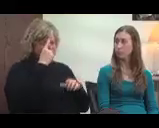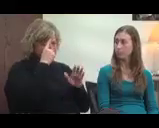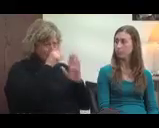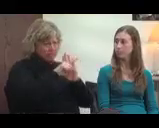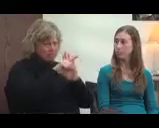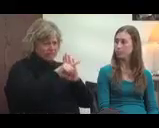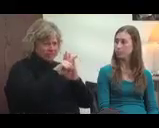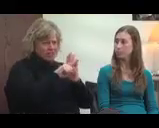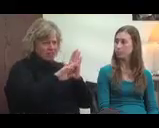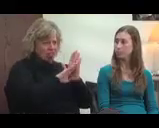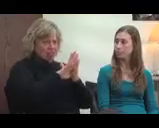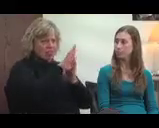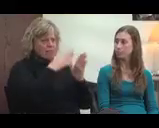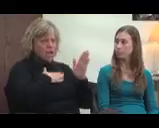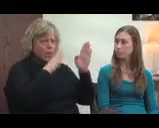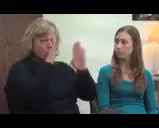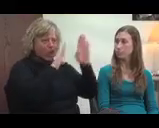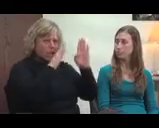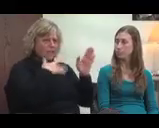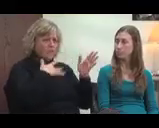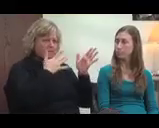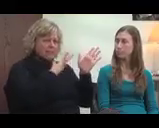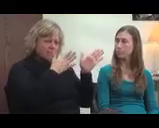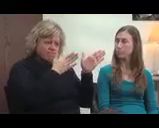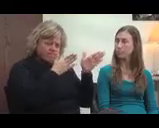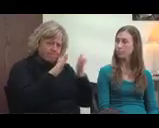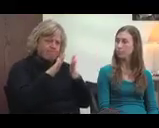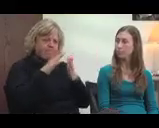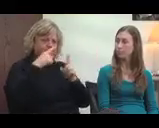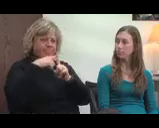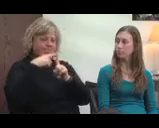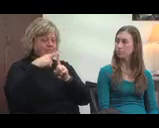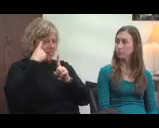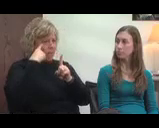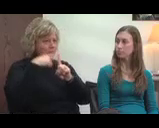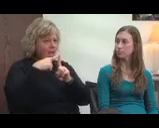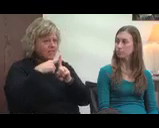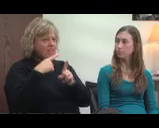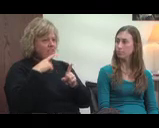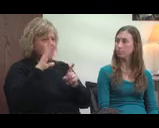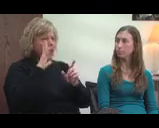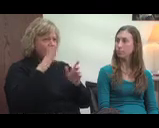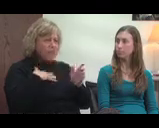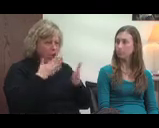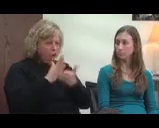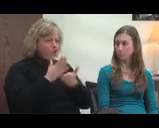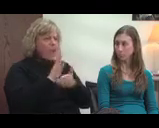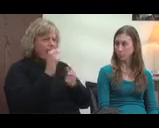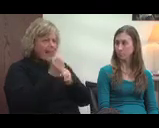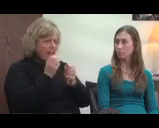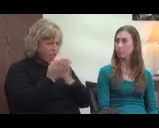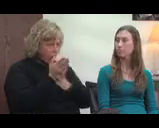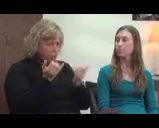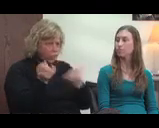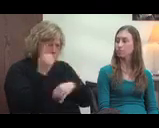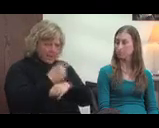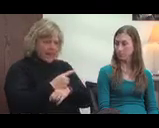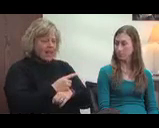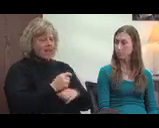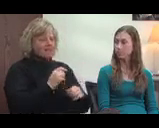thinking very negatively, I deliberately try to shift to a more positive mindset. I tell myself it's going to be all right, I can make it through today, and